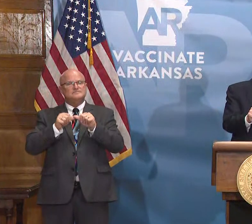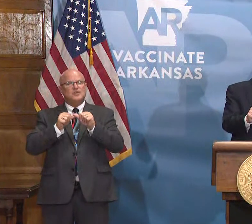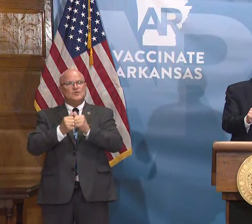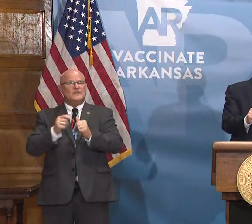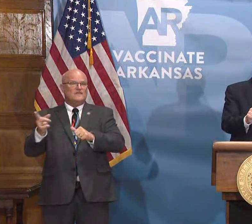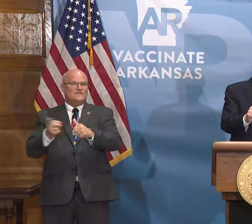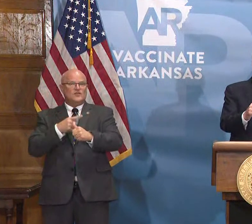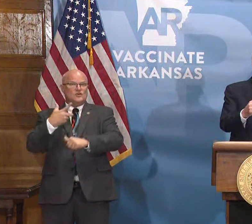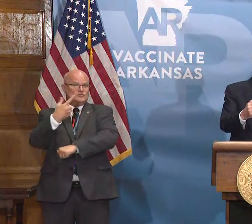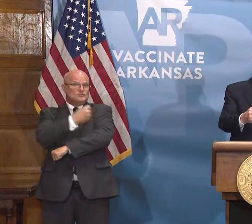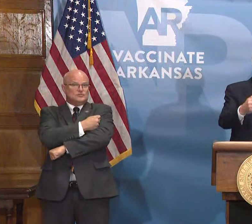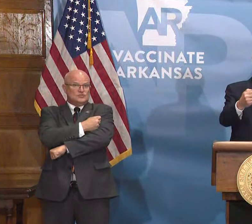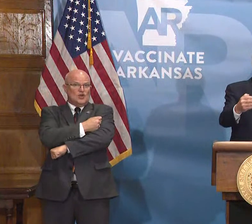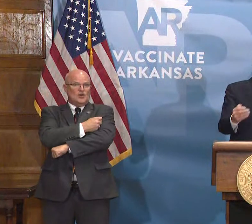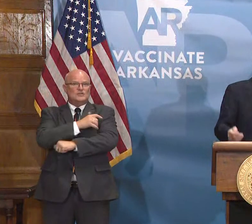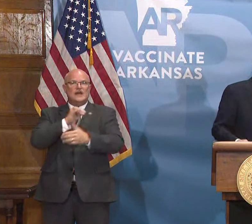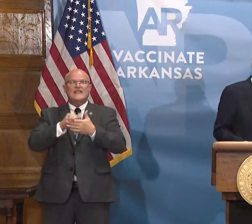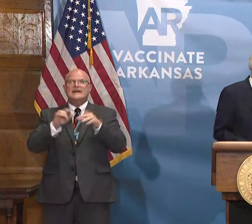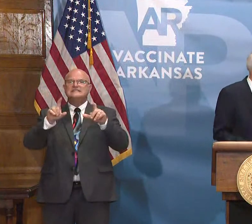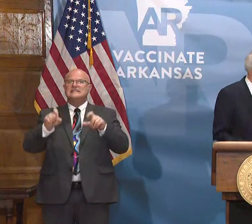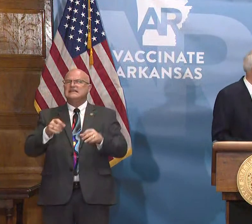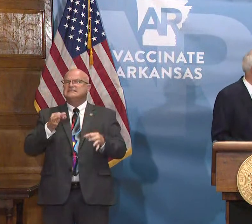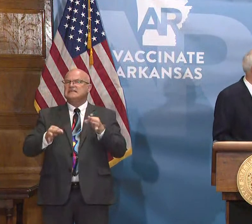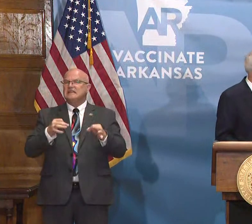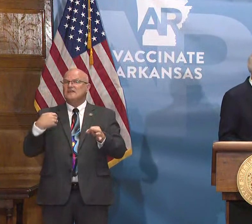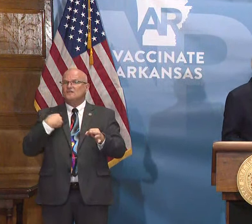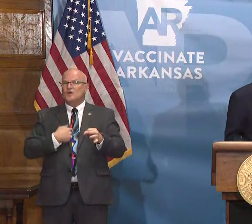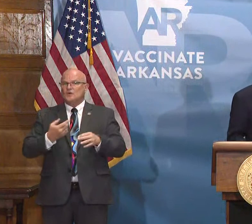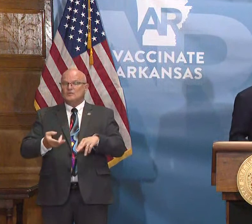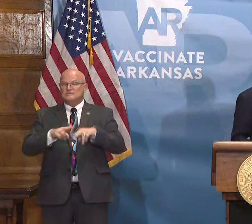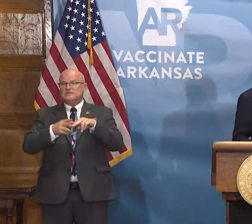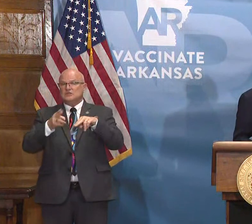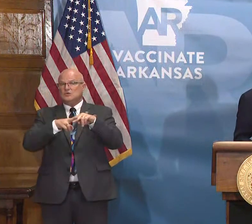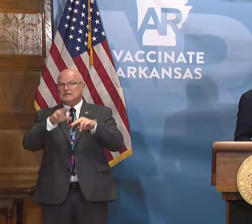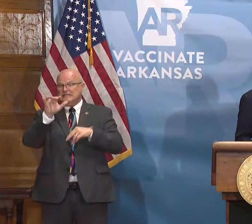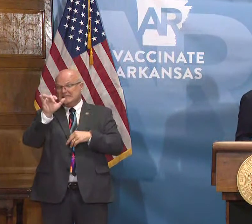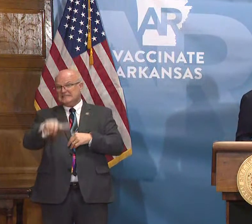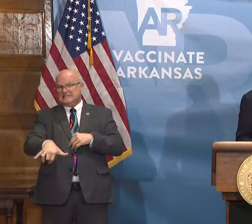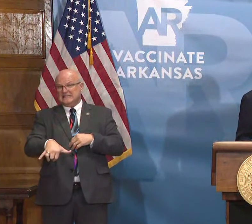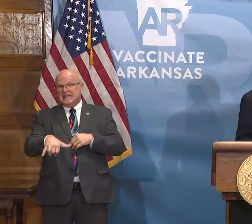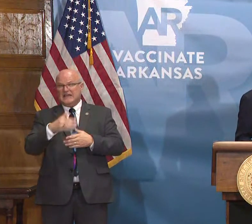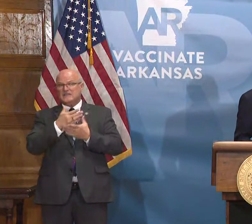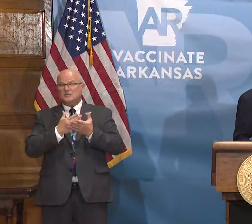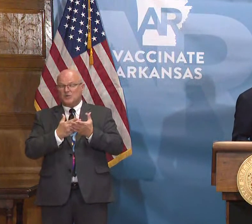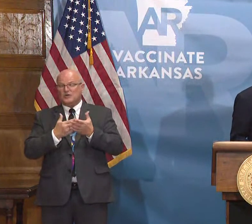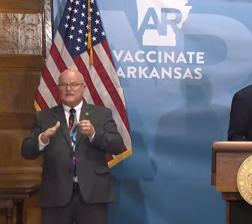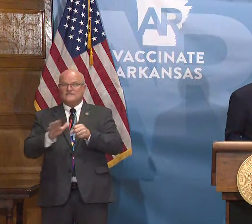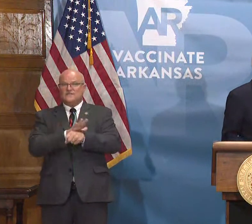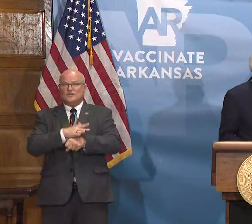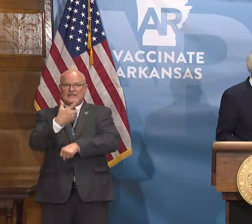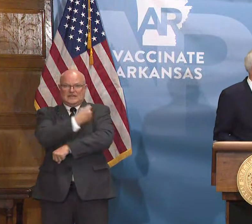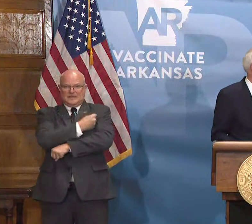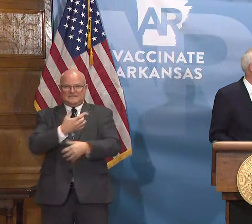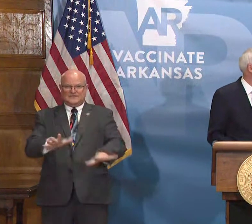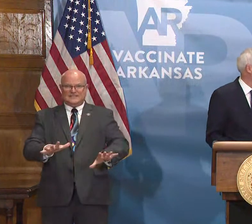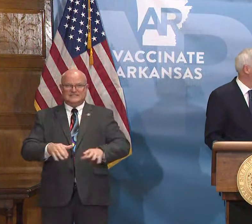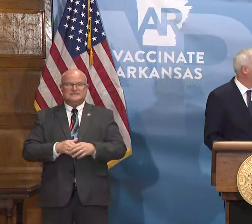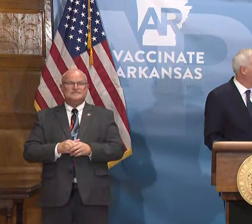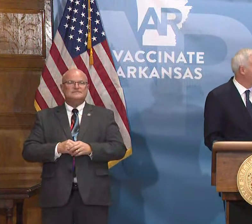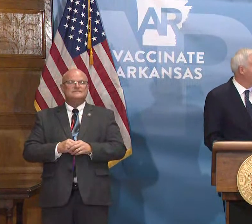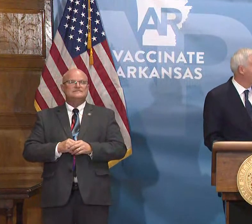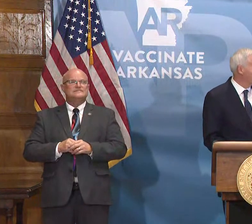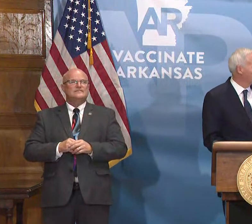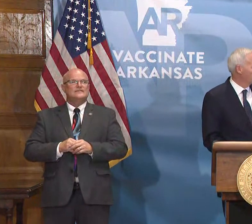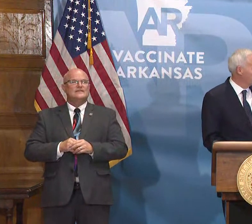in our first doses, which is a test as to whether we're going to increase those that are partially and fully immunized.